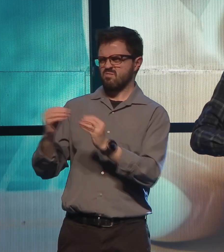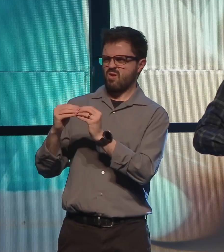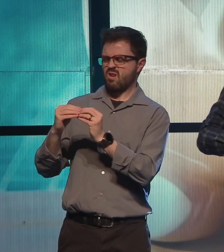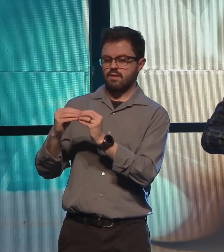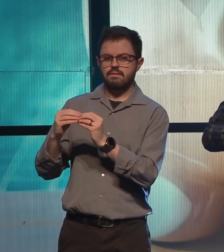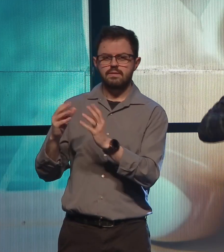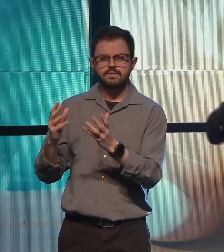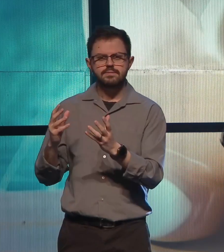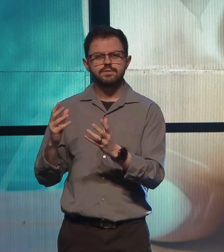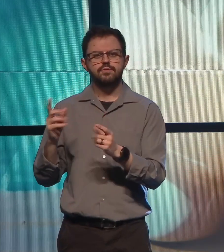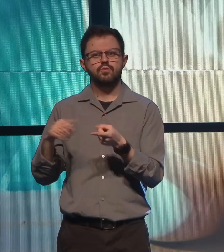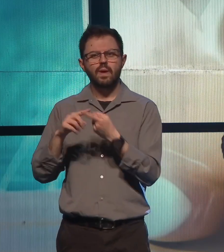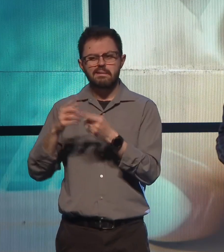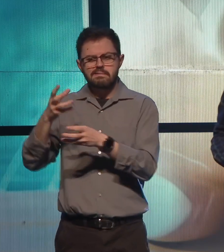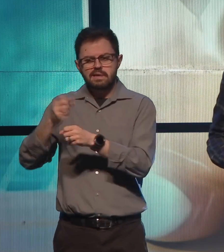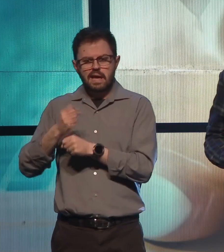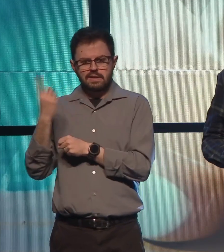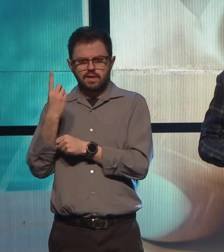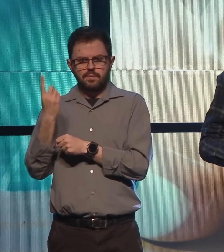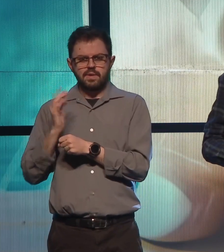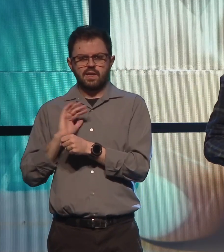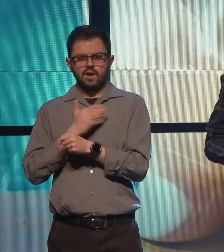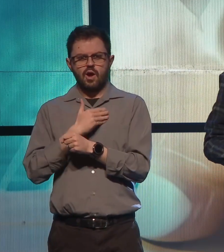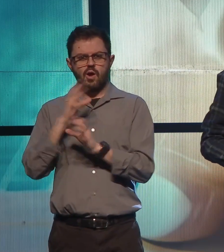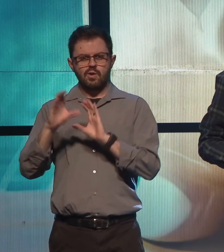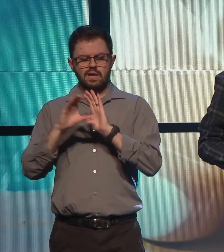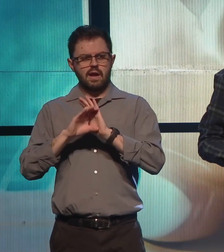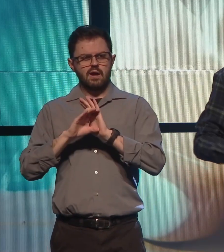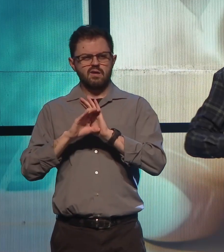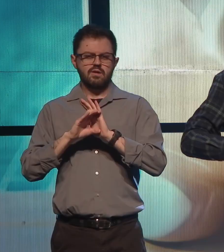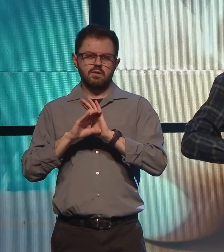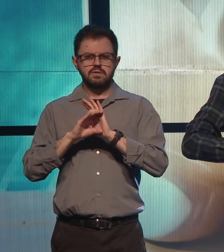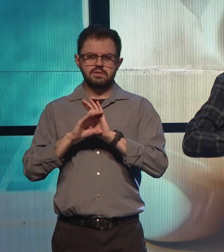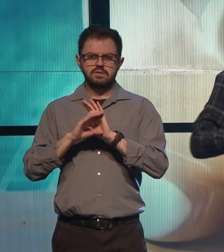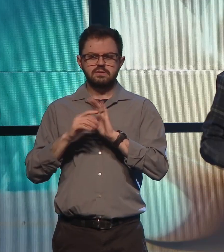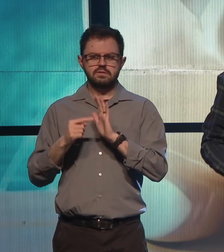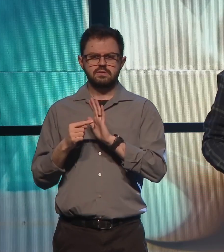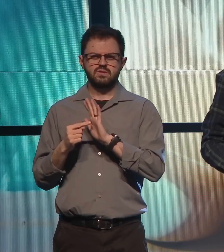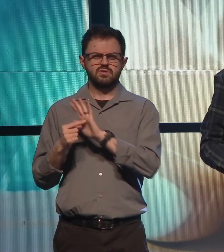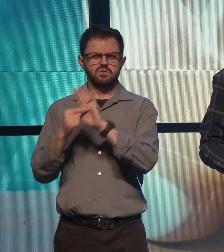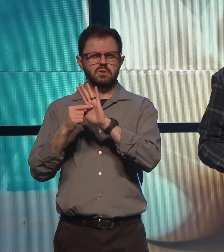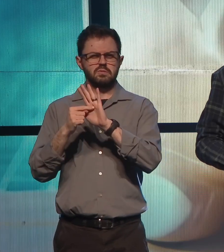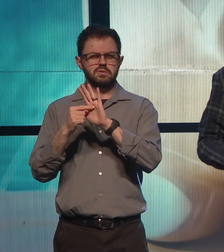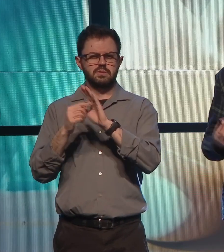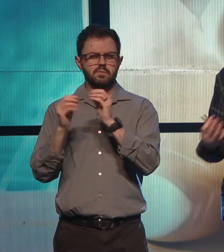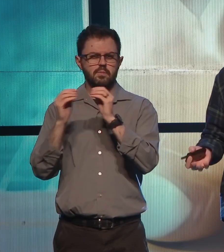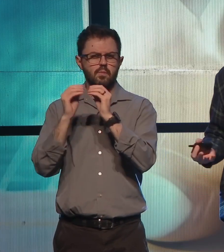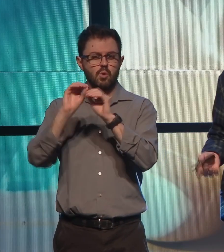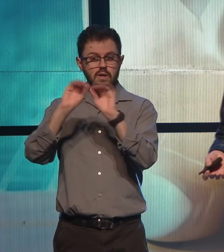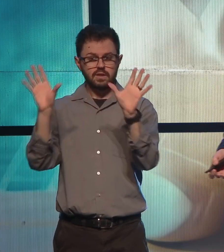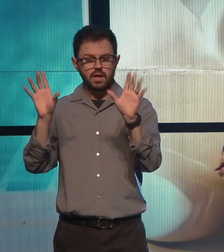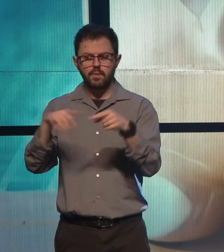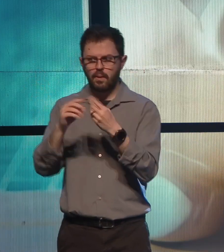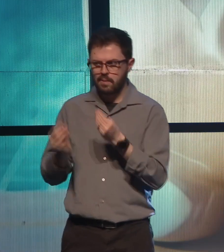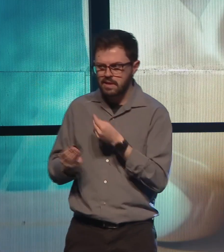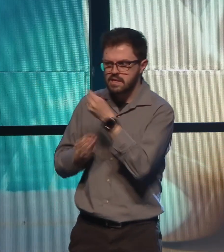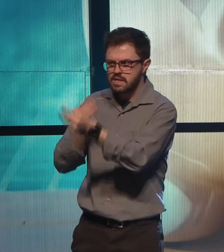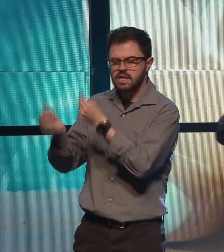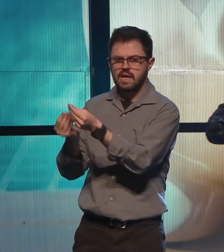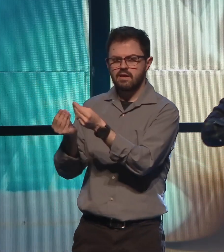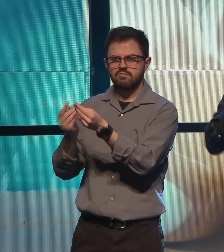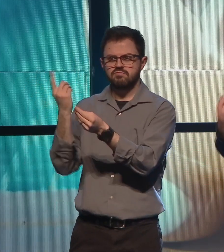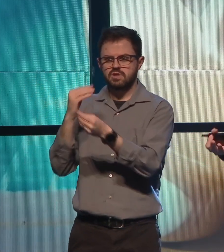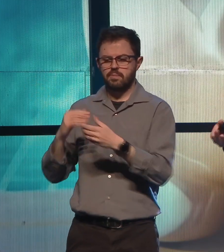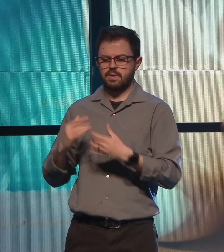just magnifies our character. But what's powerful about giving is it creates character. And we talked about this idea that